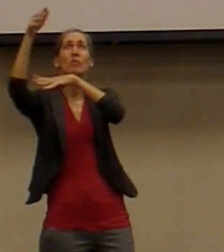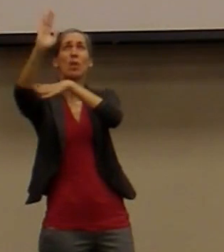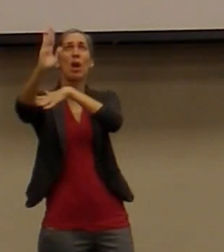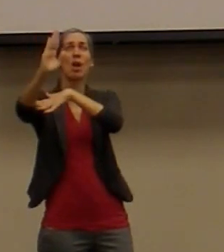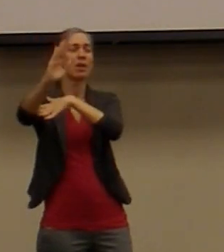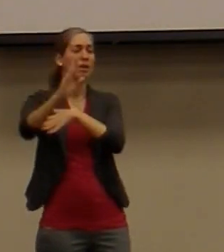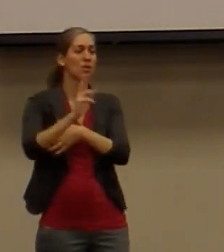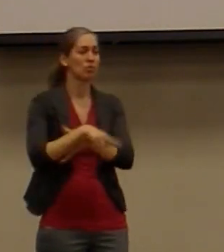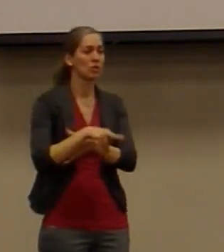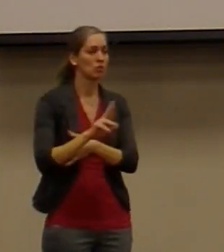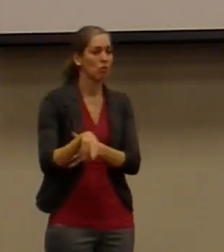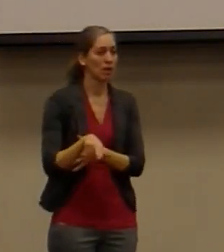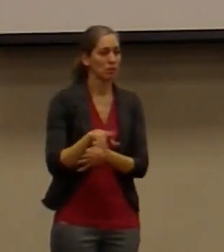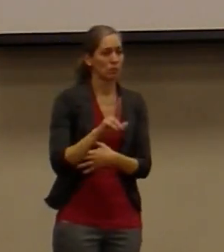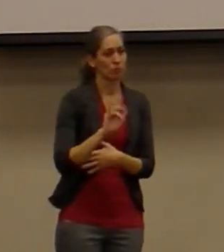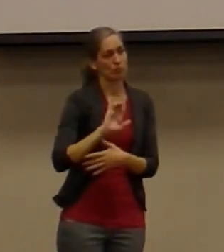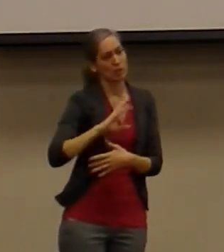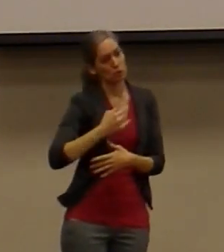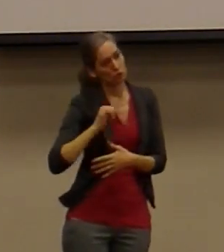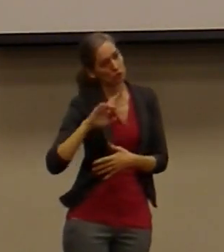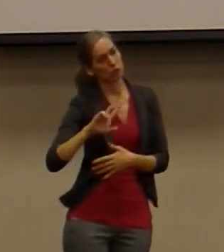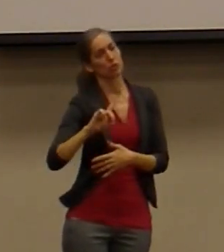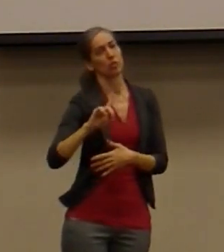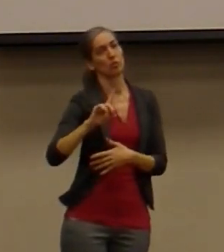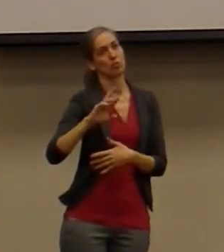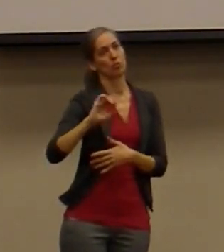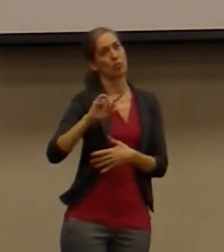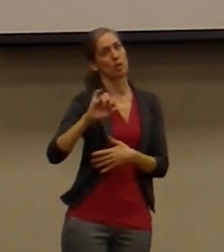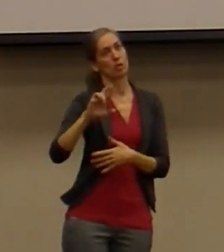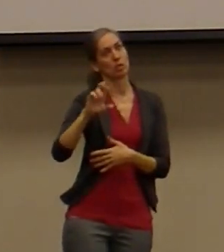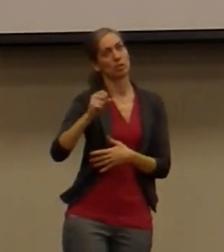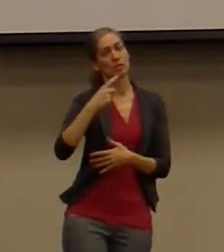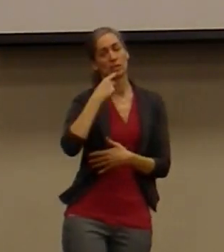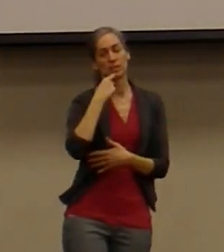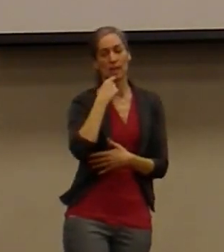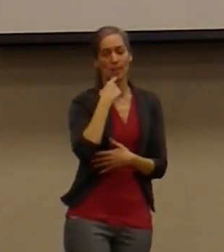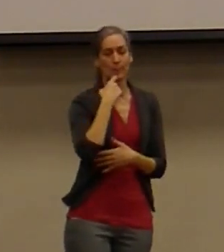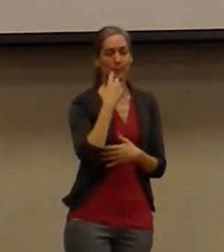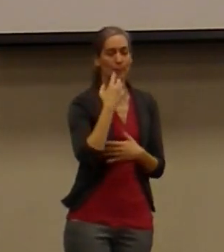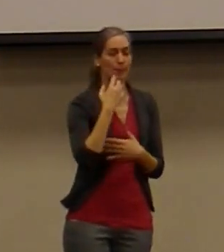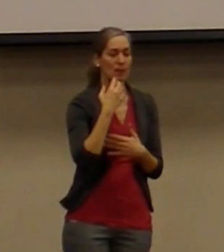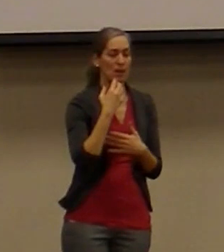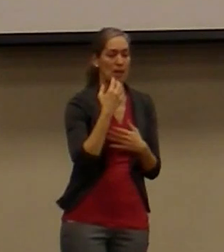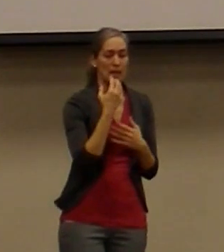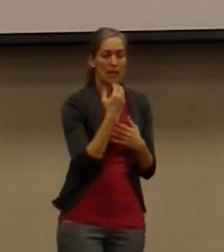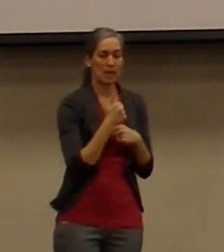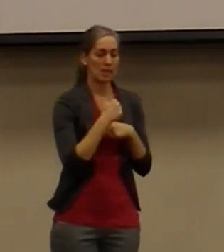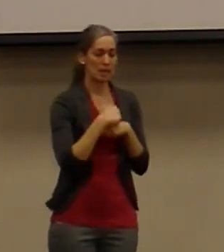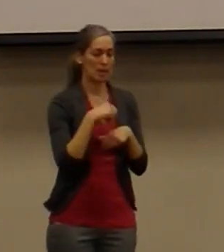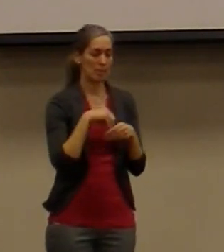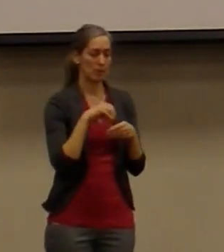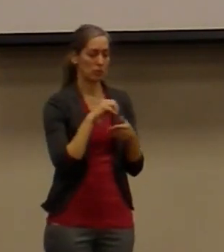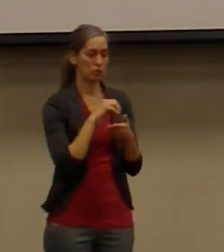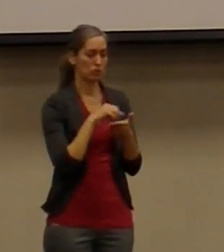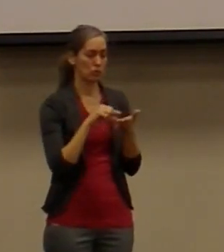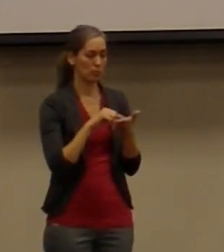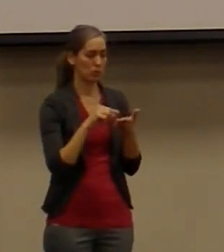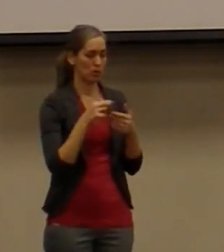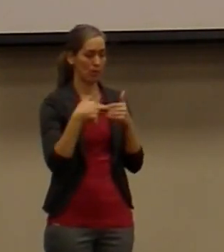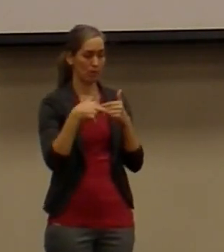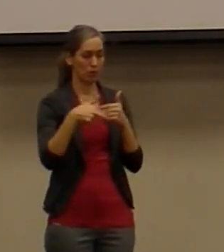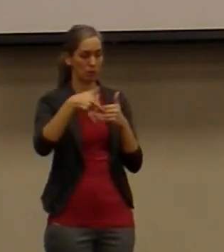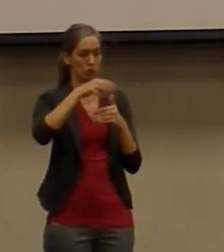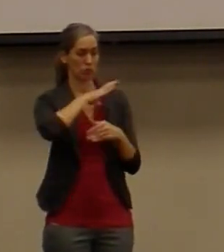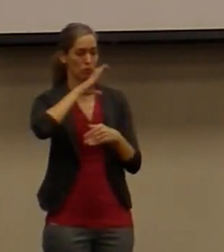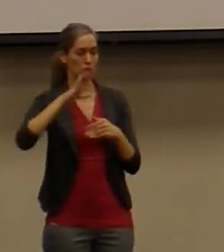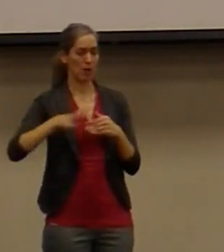Richard Rogers used to make the point that almost everywhere else, and maybe everywhere else in Scripture where it refers to Christ being at the right hand of God, it always